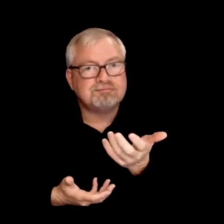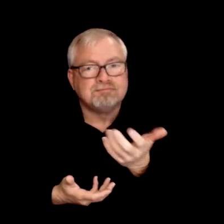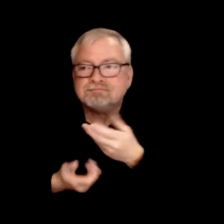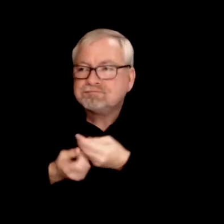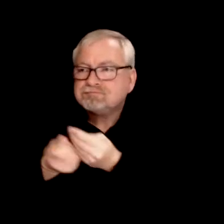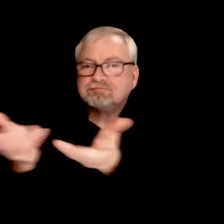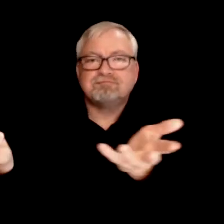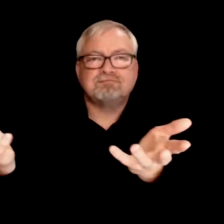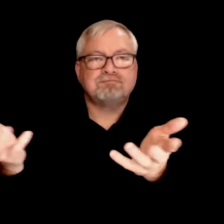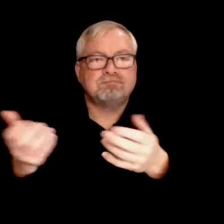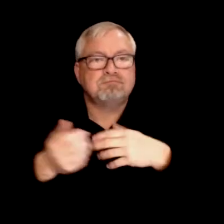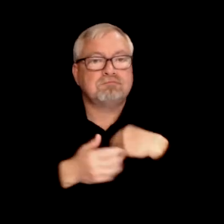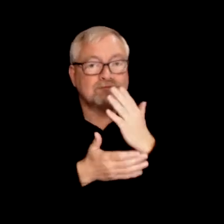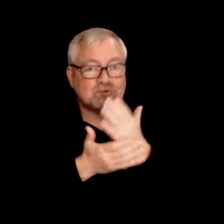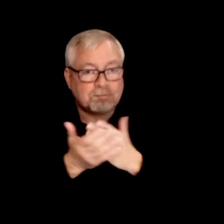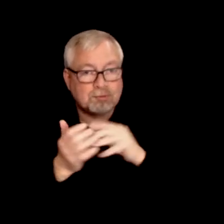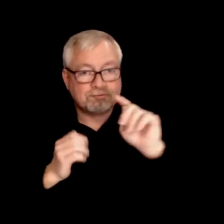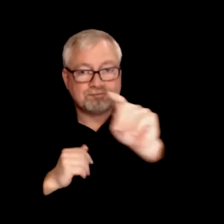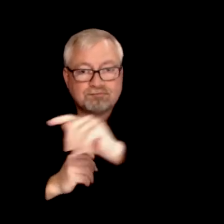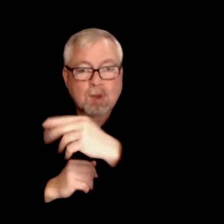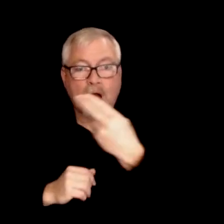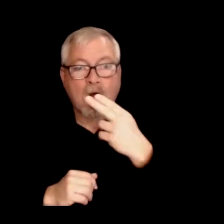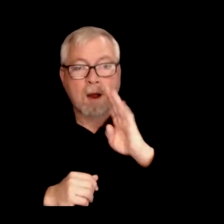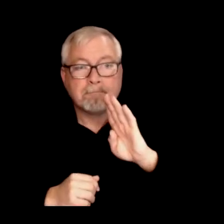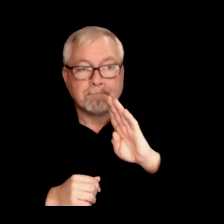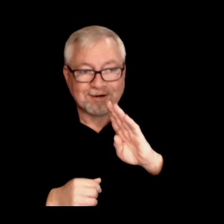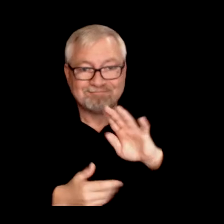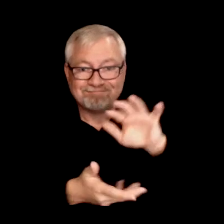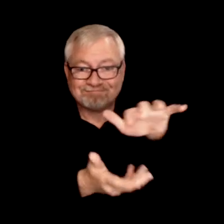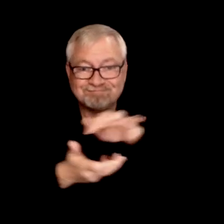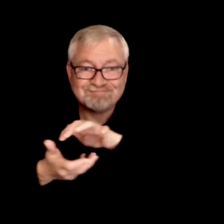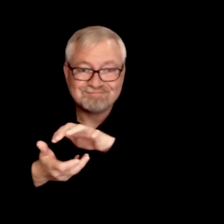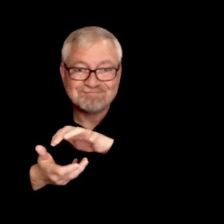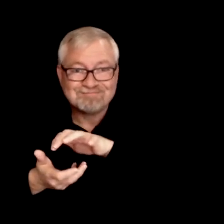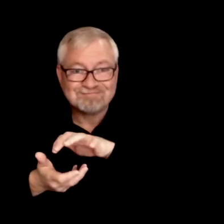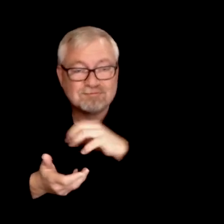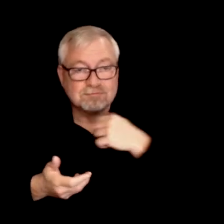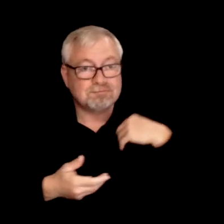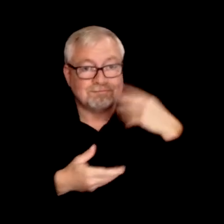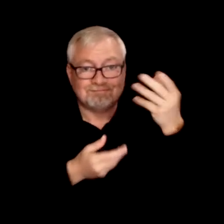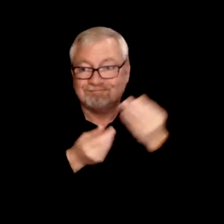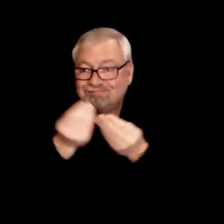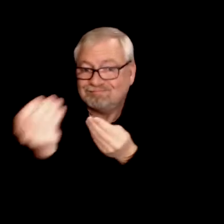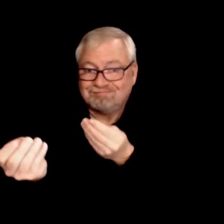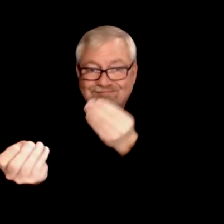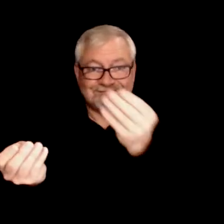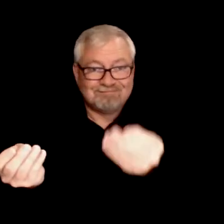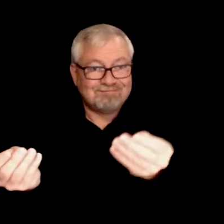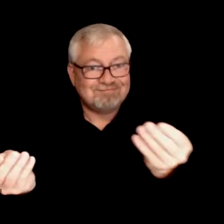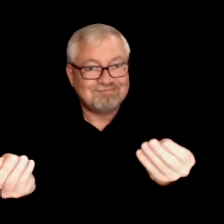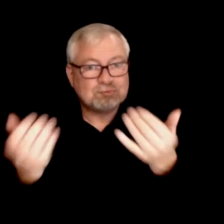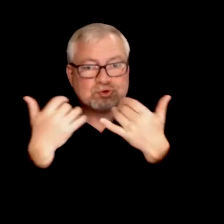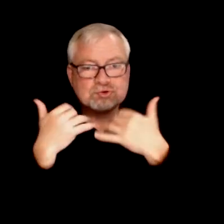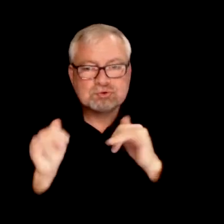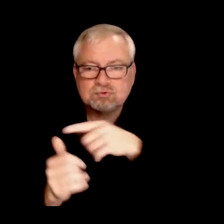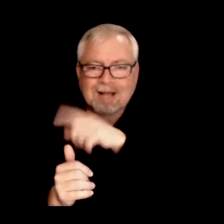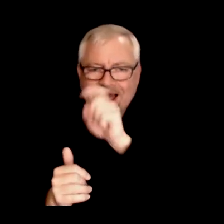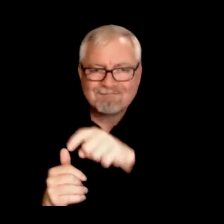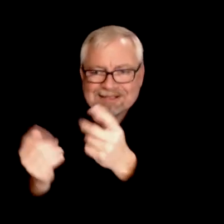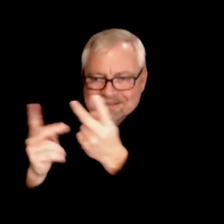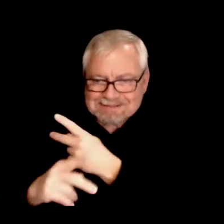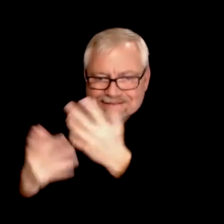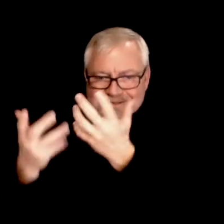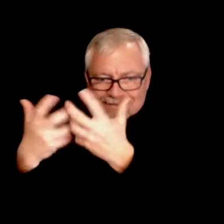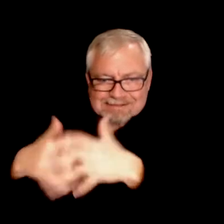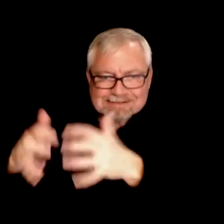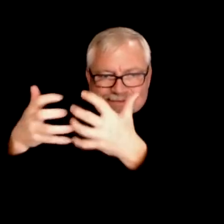mentioned. Even once a vaccine arrives at its final destination, there are processes that the sites need to follow in